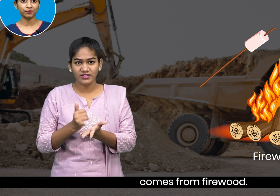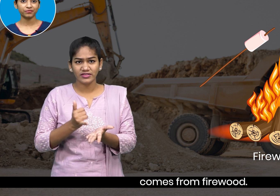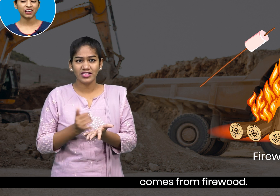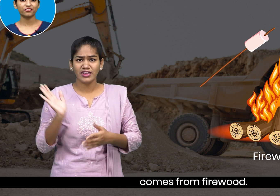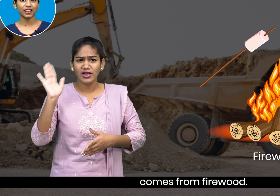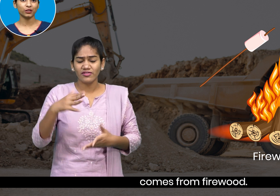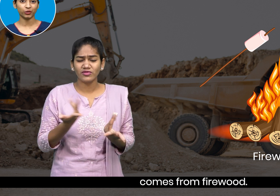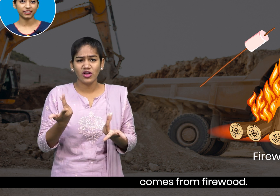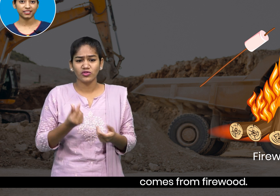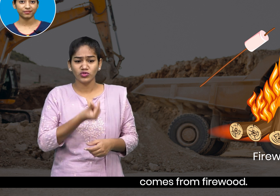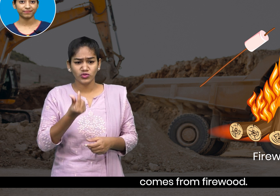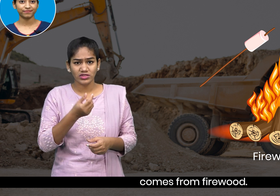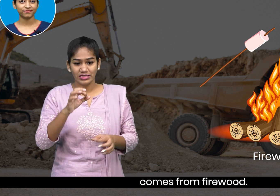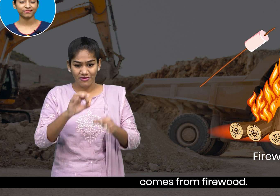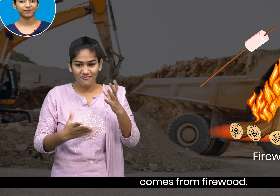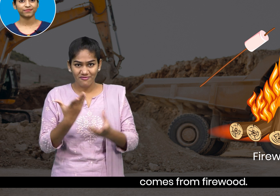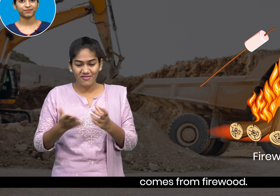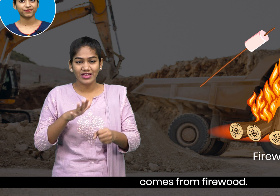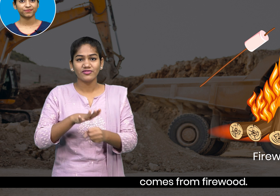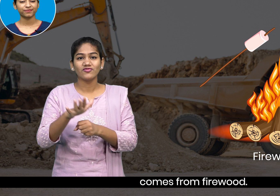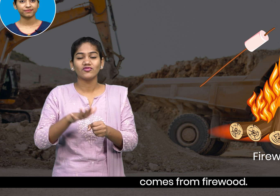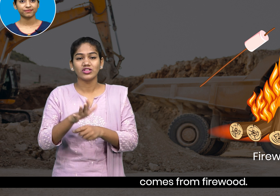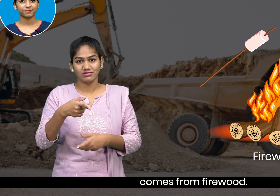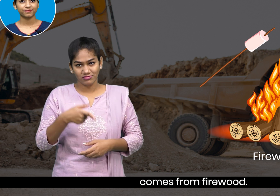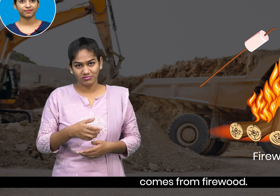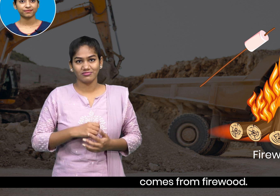comes from firewood.